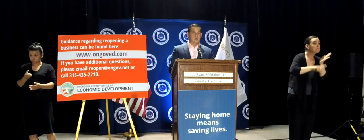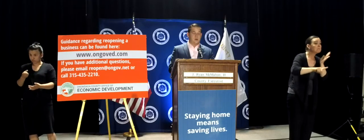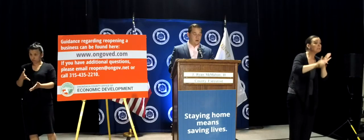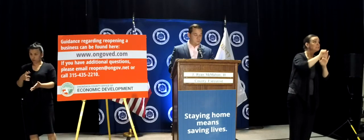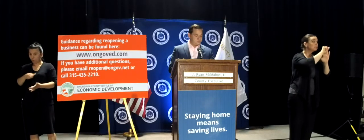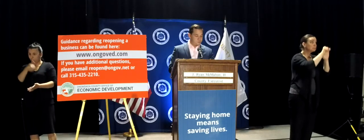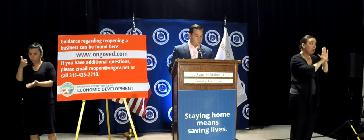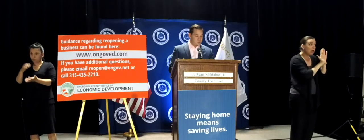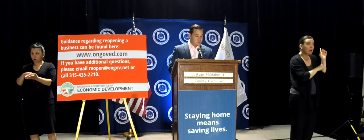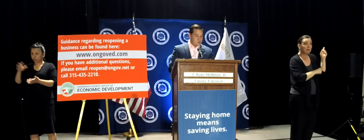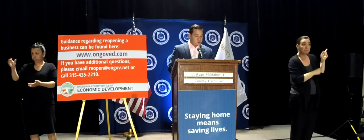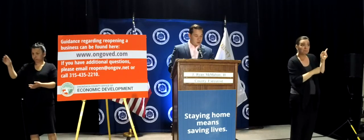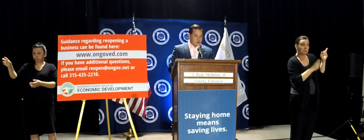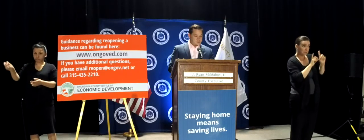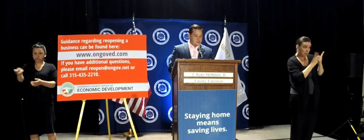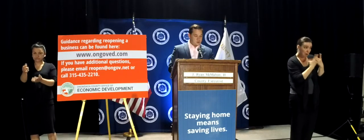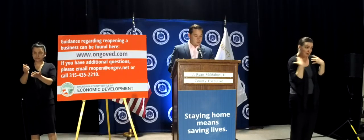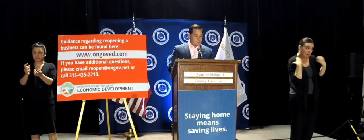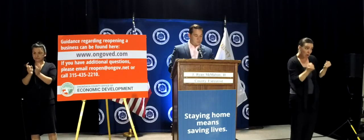announce who they are.